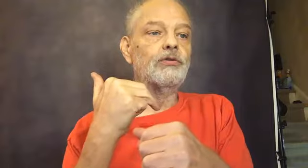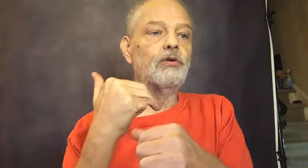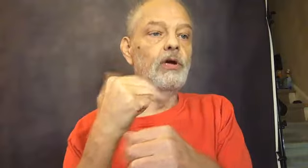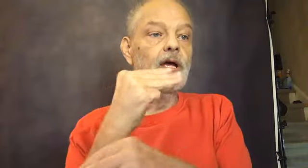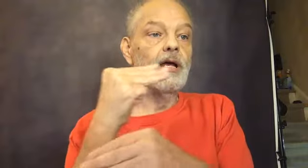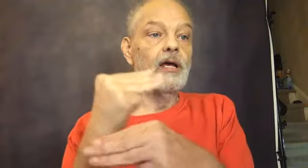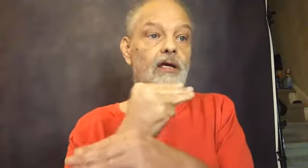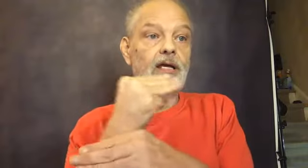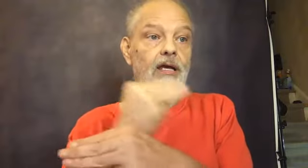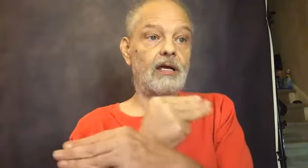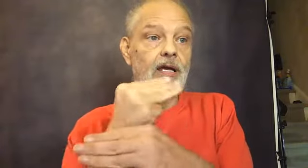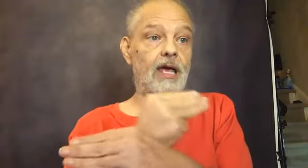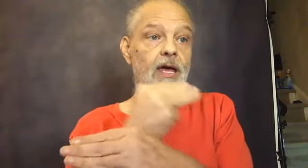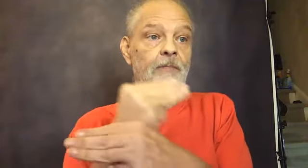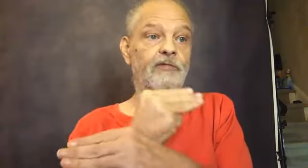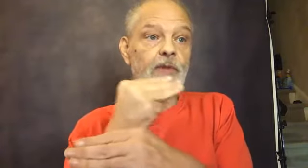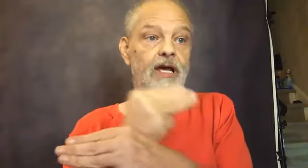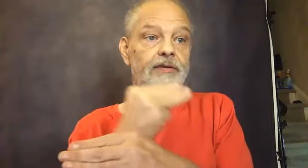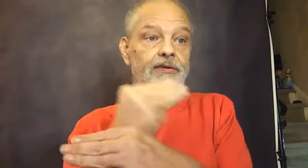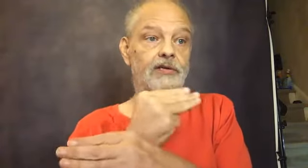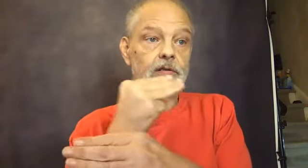do M for math,